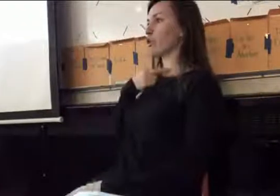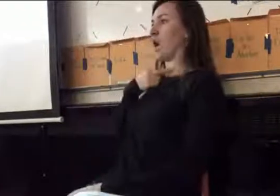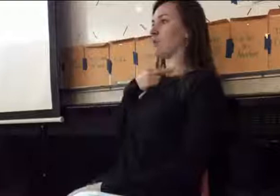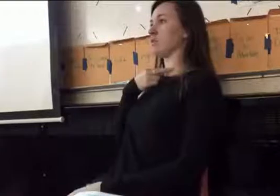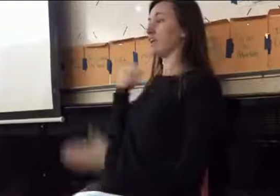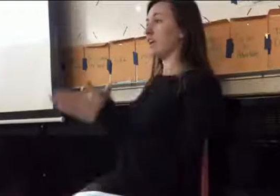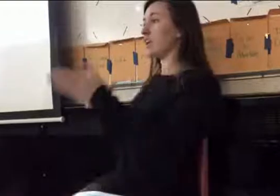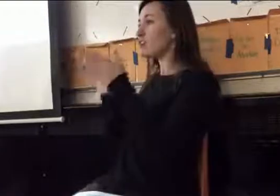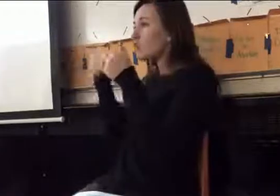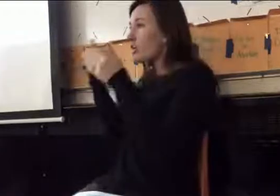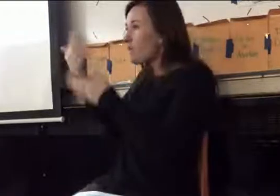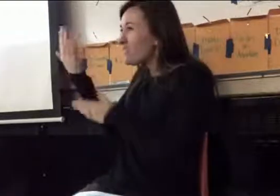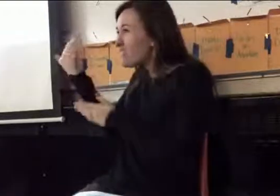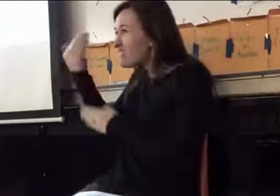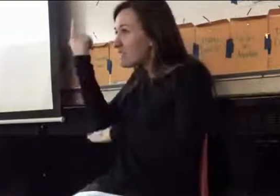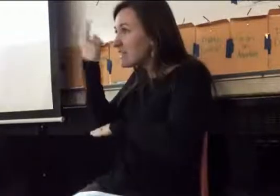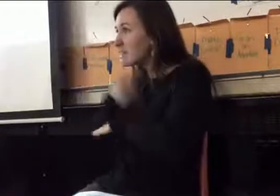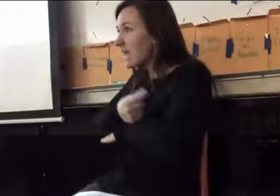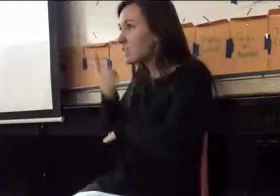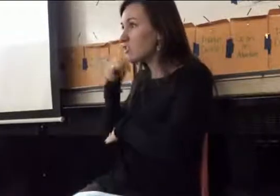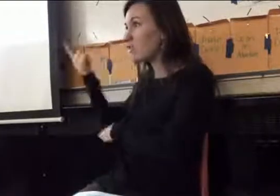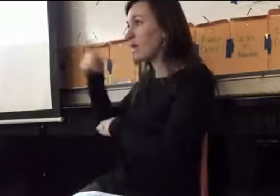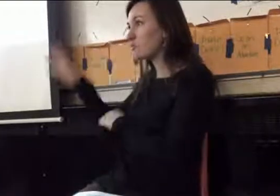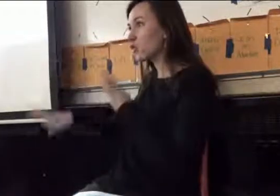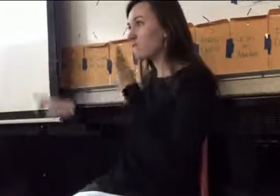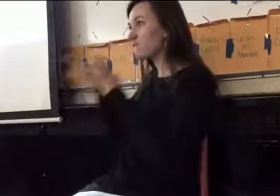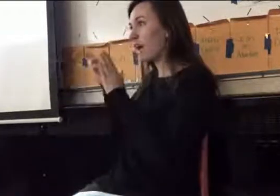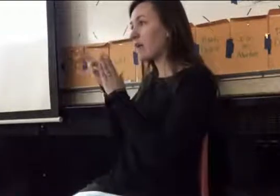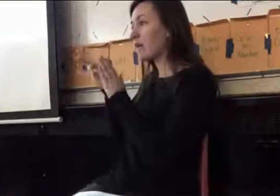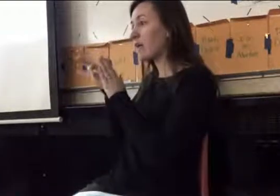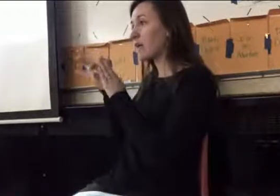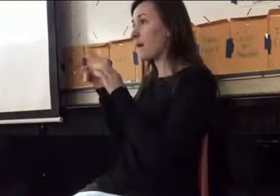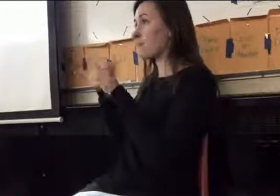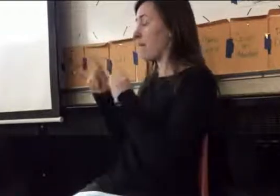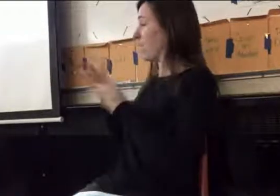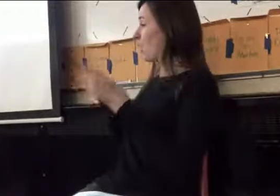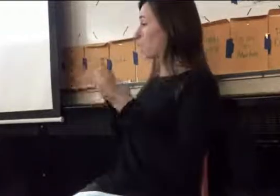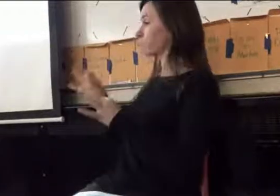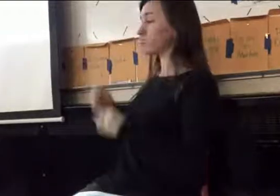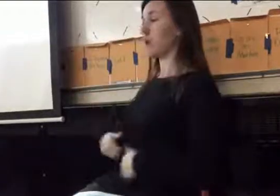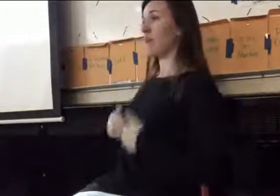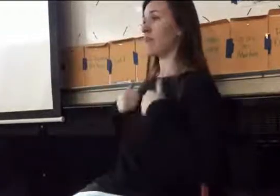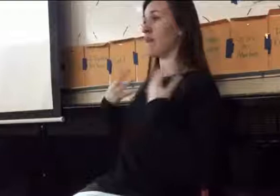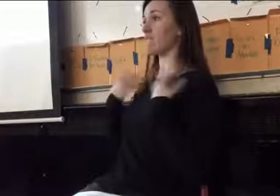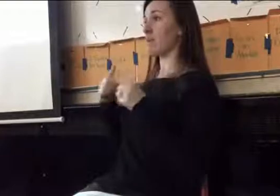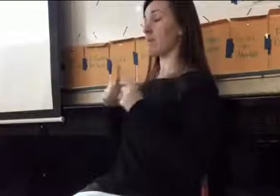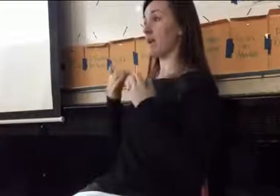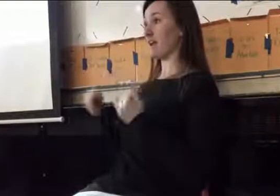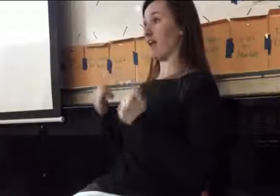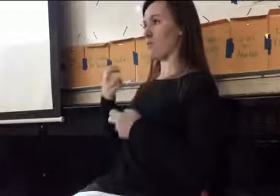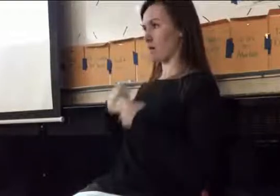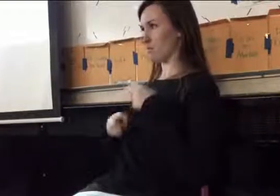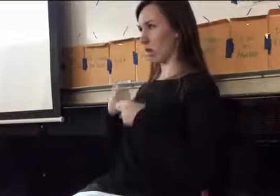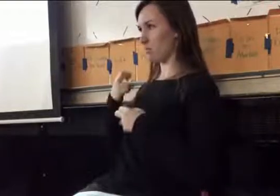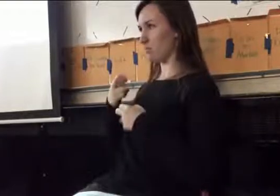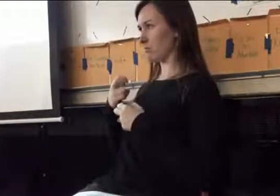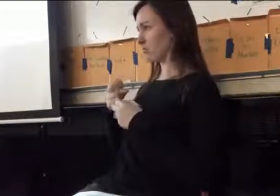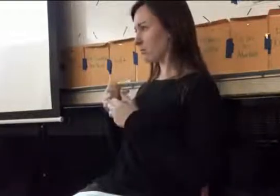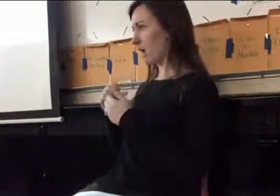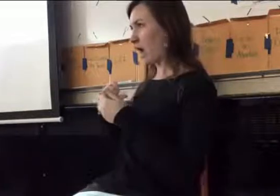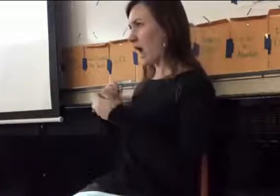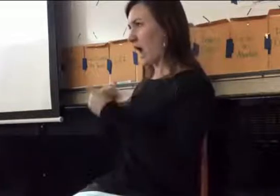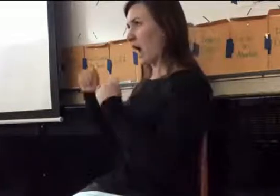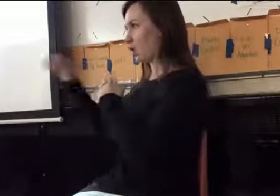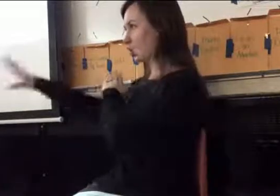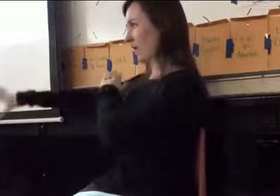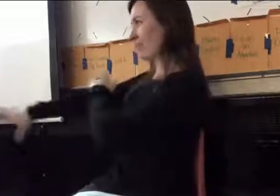almost 15 days to actually find these people. Turns out that they were perfectly alive and healthy, but now they have a problem. How are you going to get this